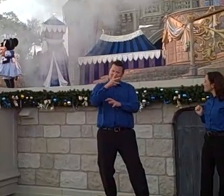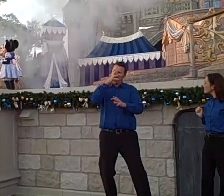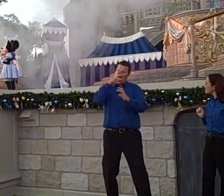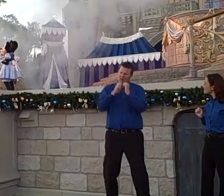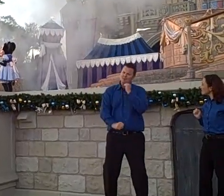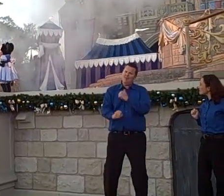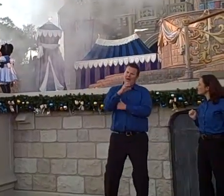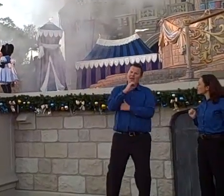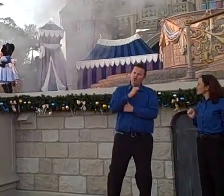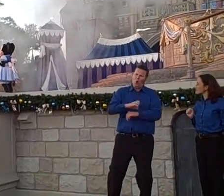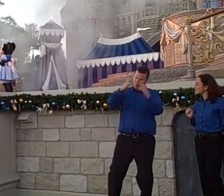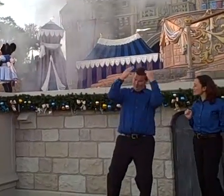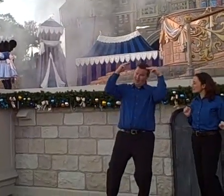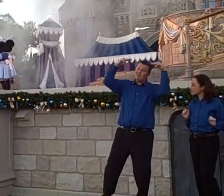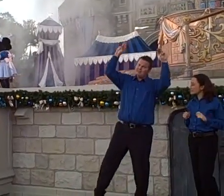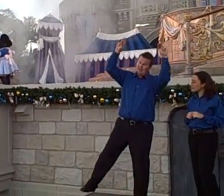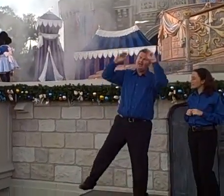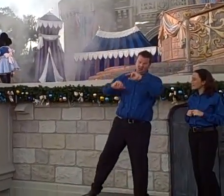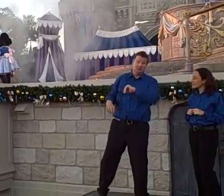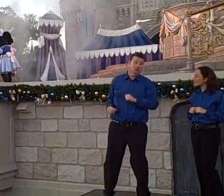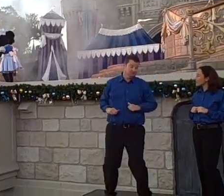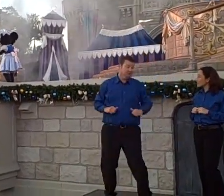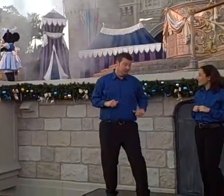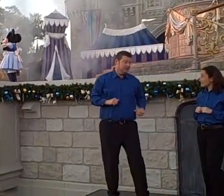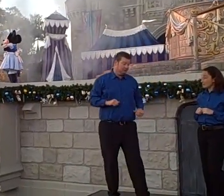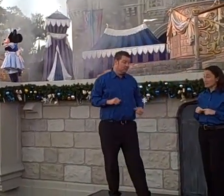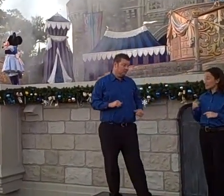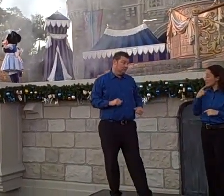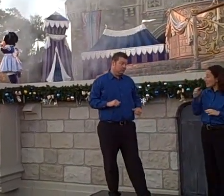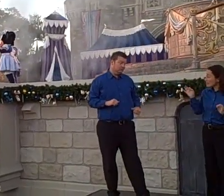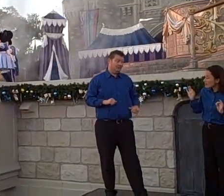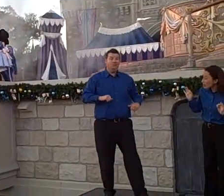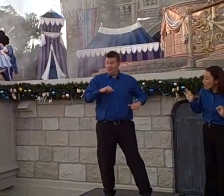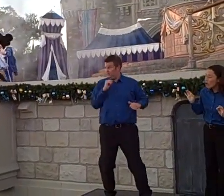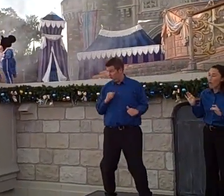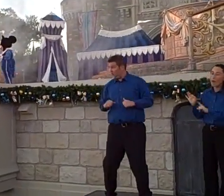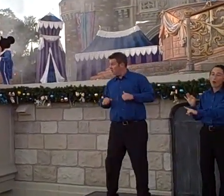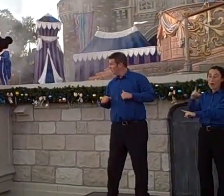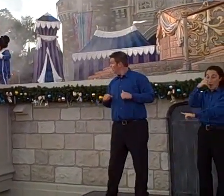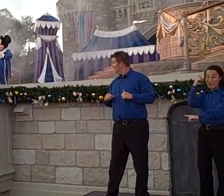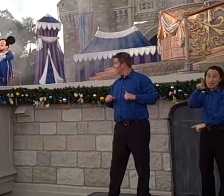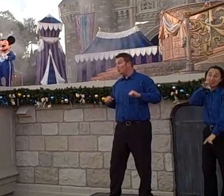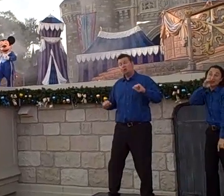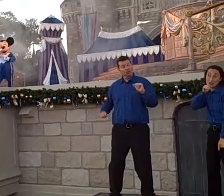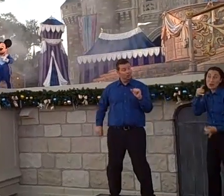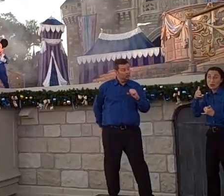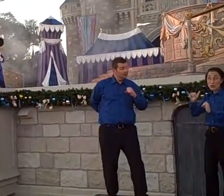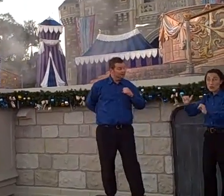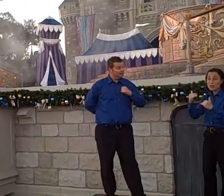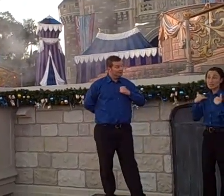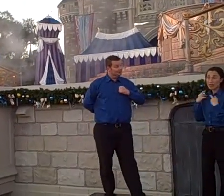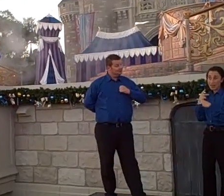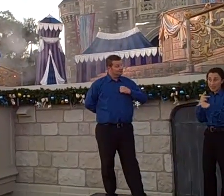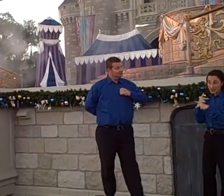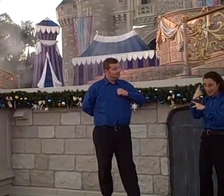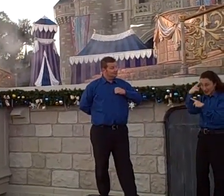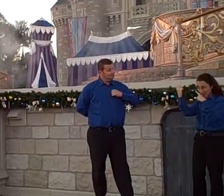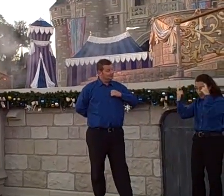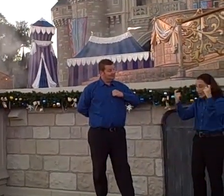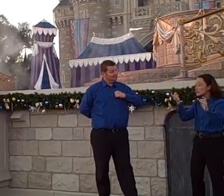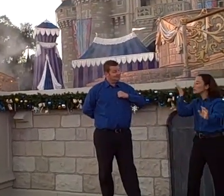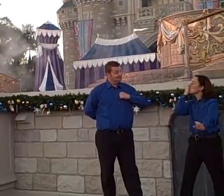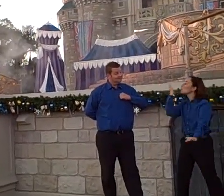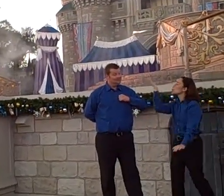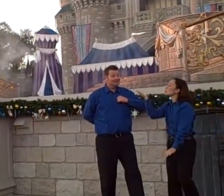was something standing up to that mean old Maleficent. It was nothing. Well, Donald, because of you, we all